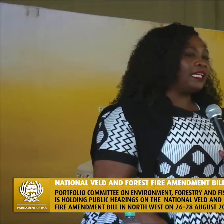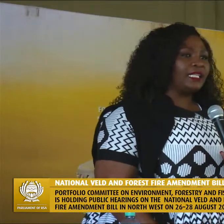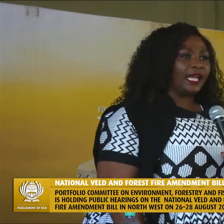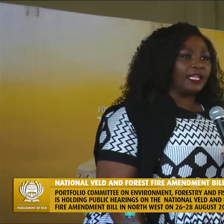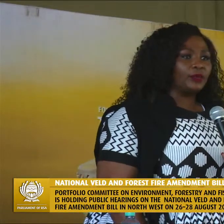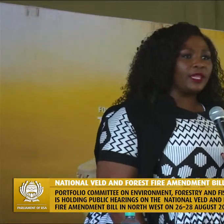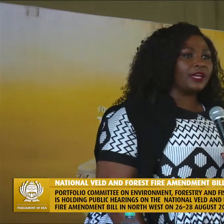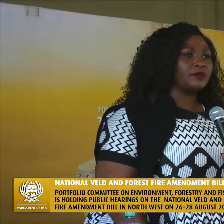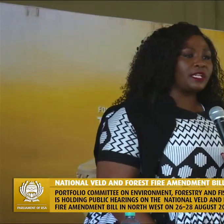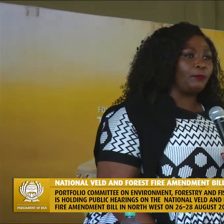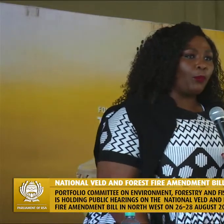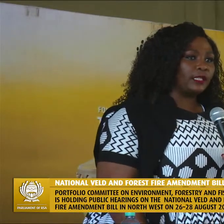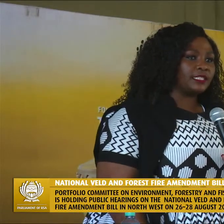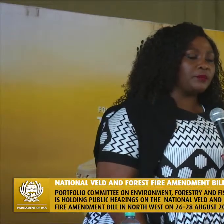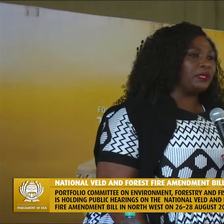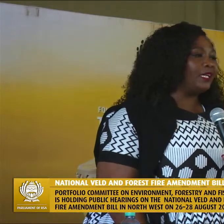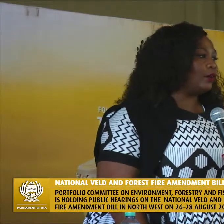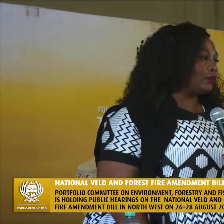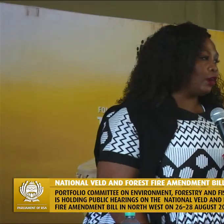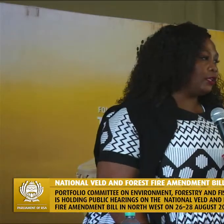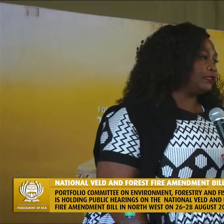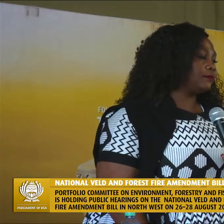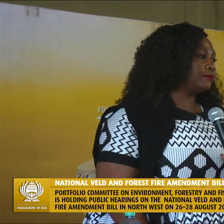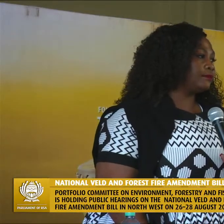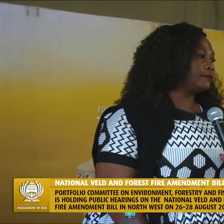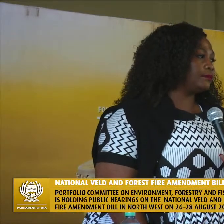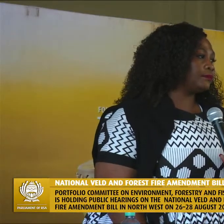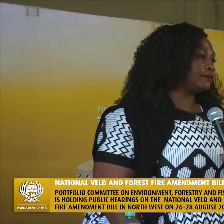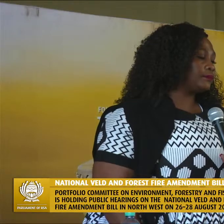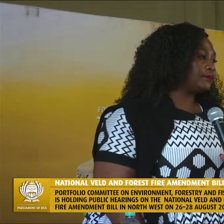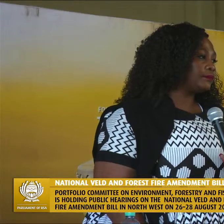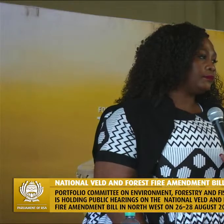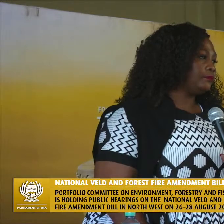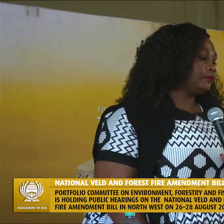you indicate whether you support the bill or not